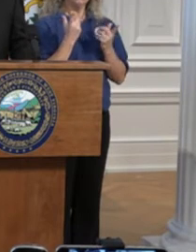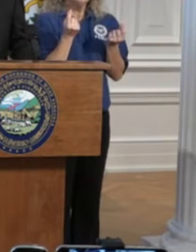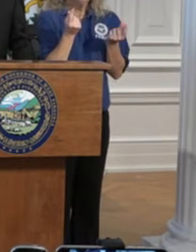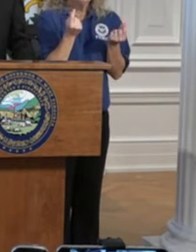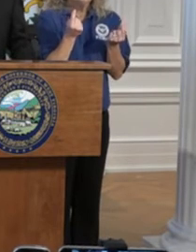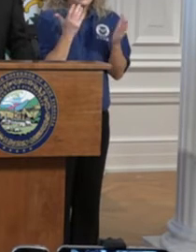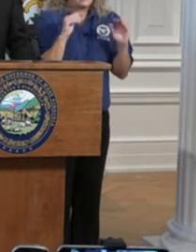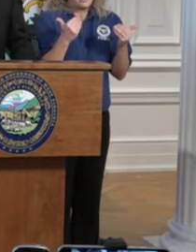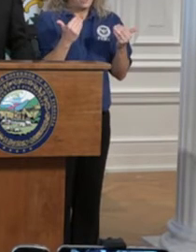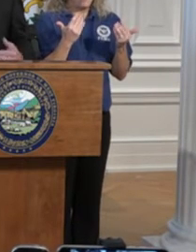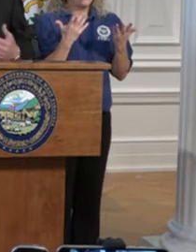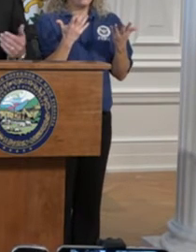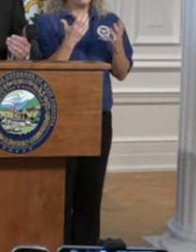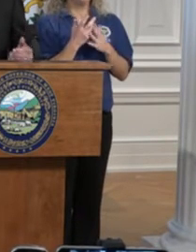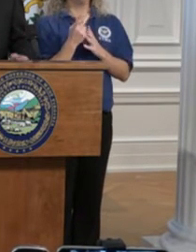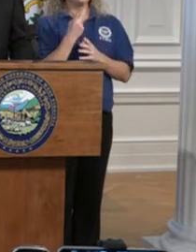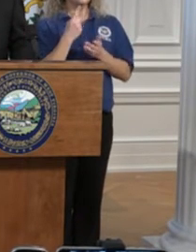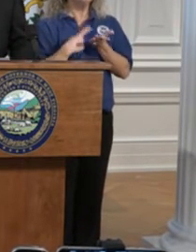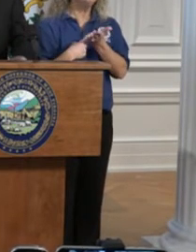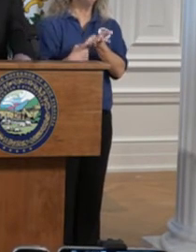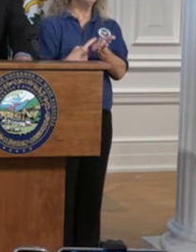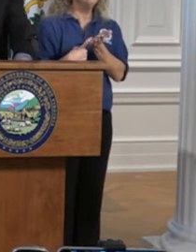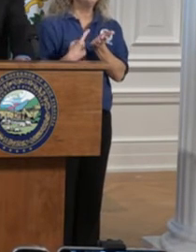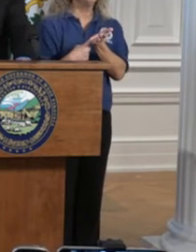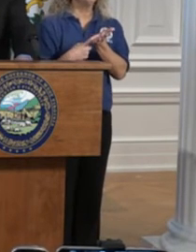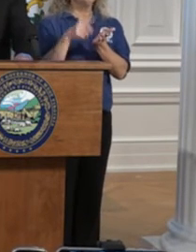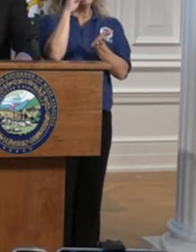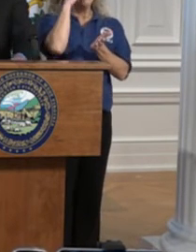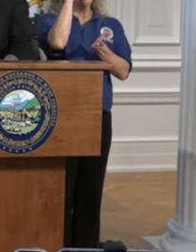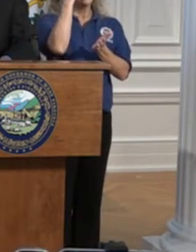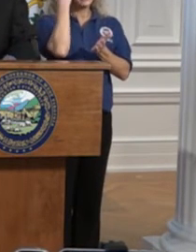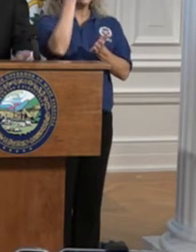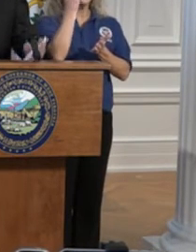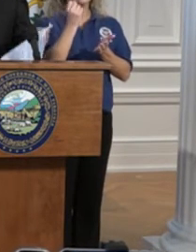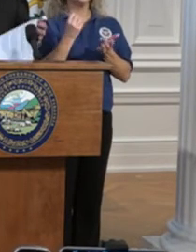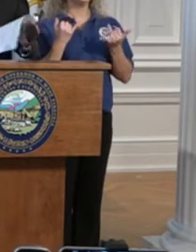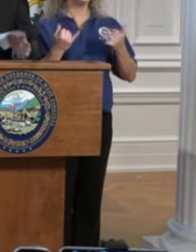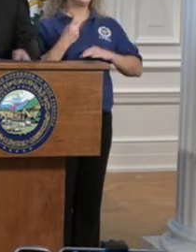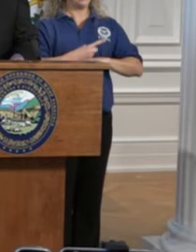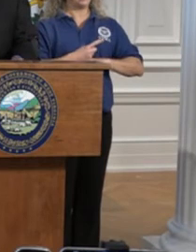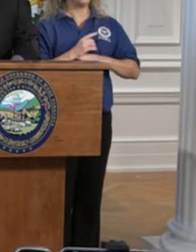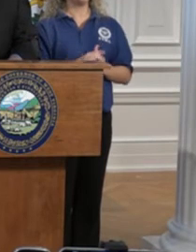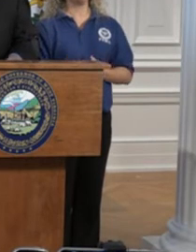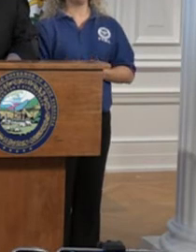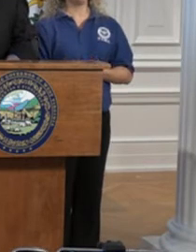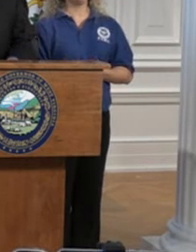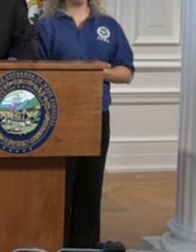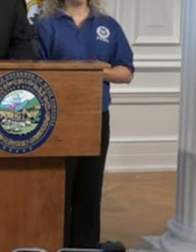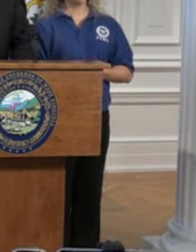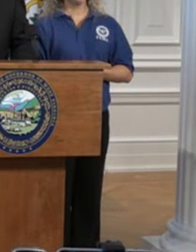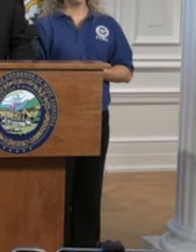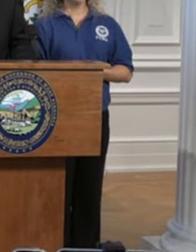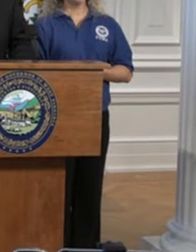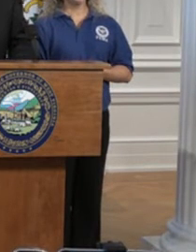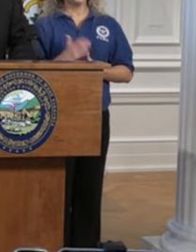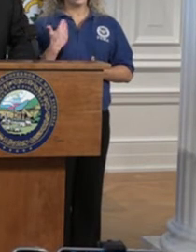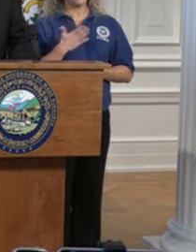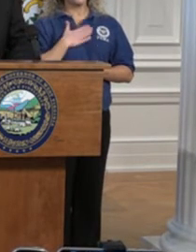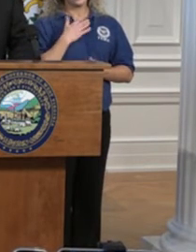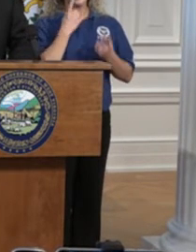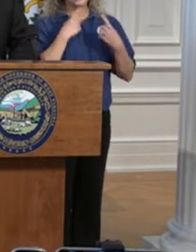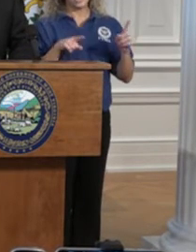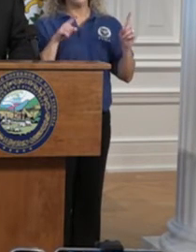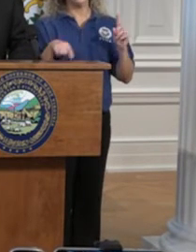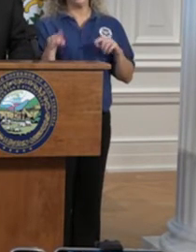this? We started talking and come up with an idea. So today, I'm glad to announce